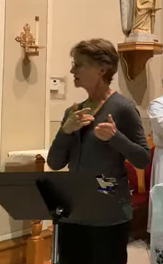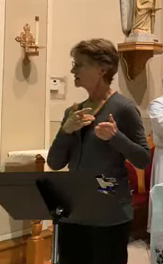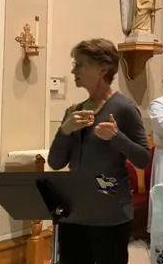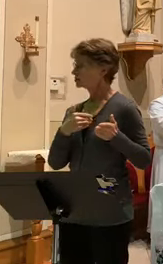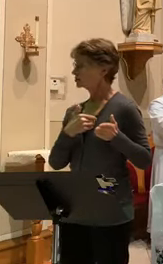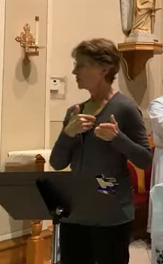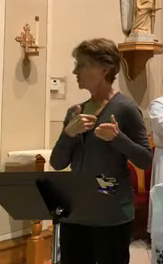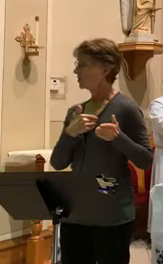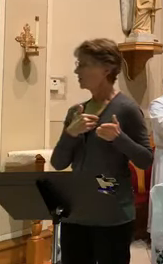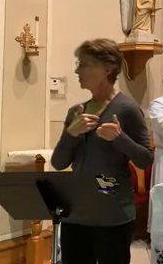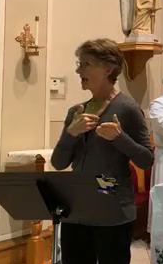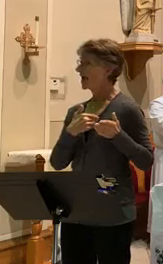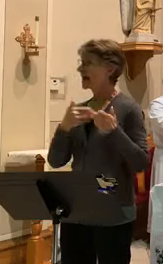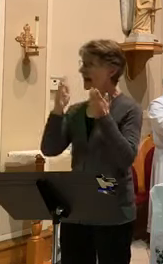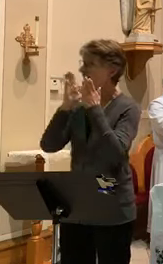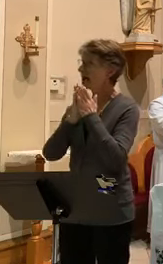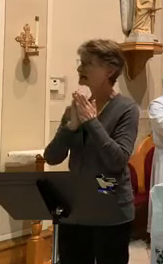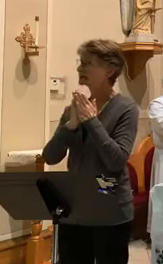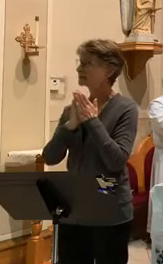and forgiveness.